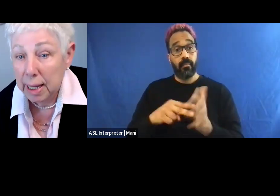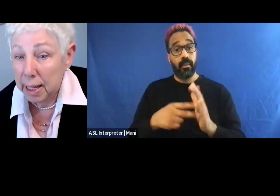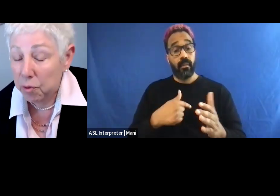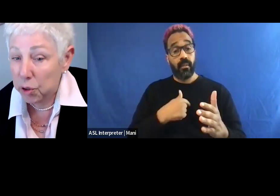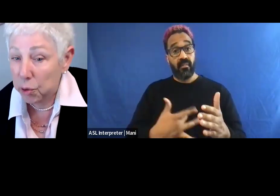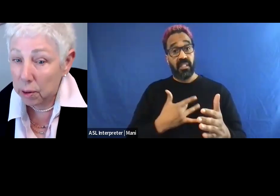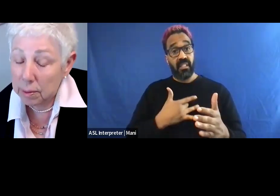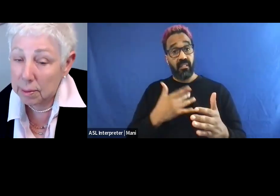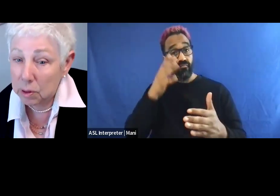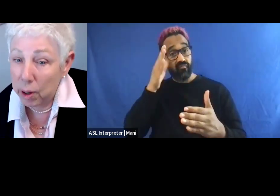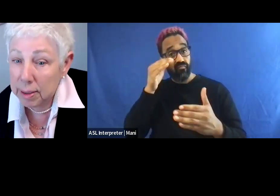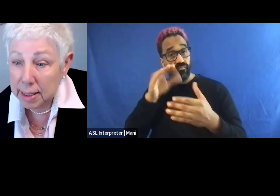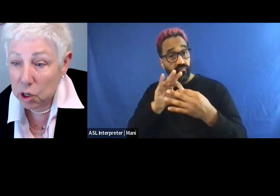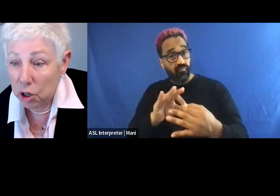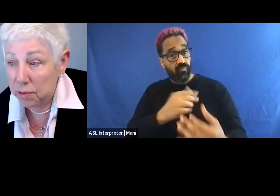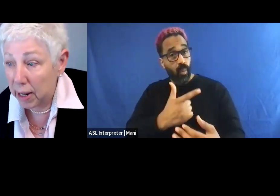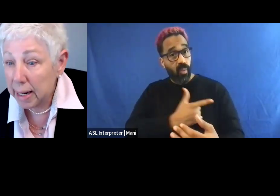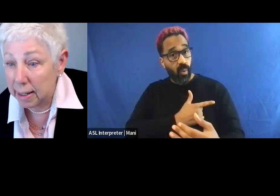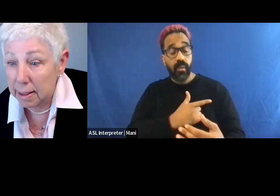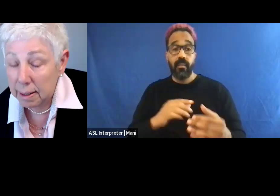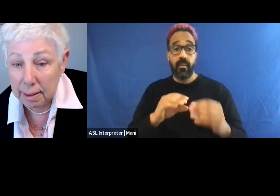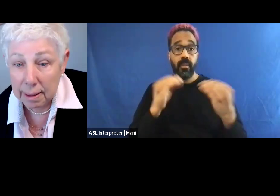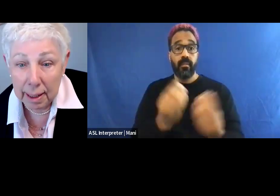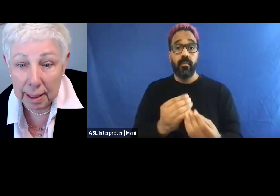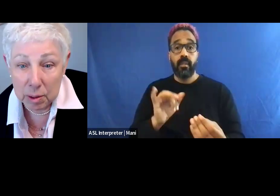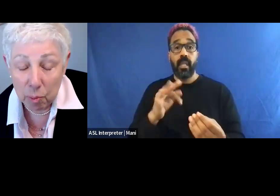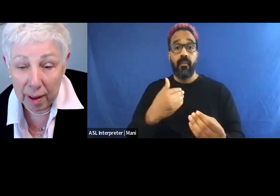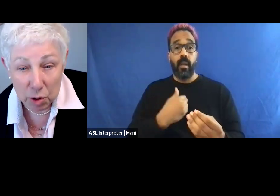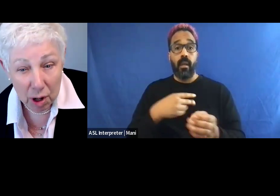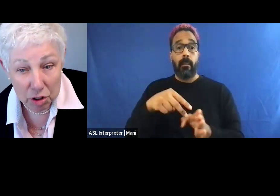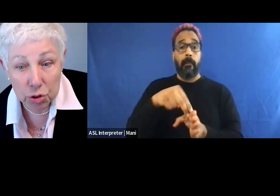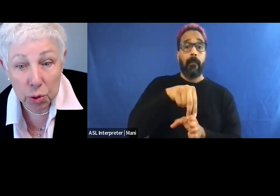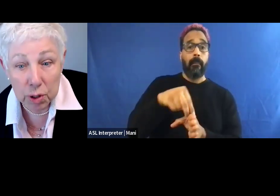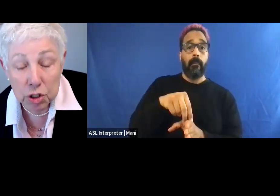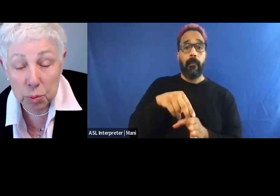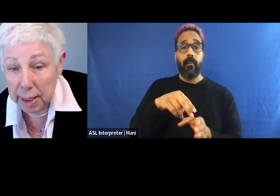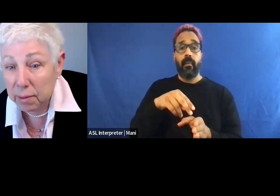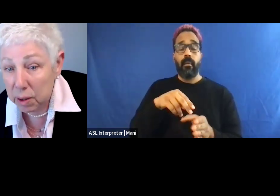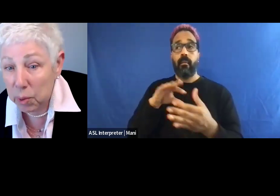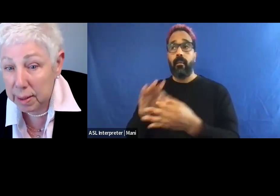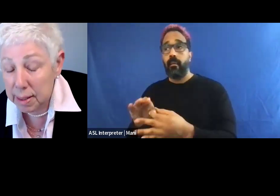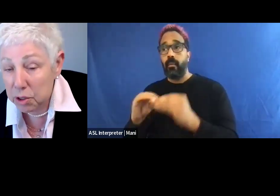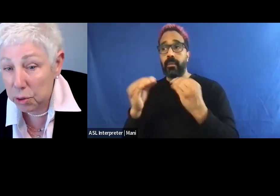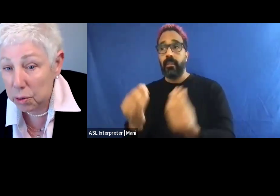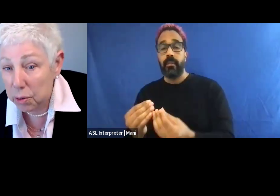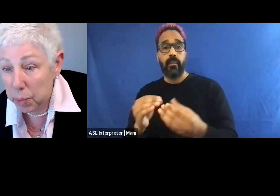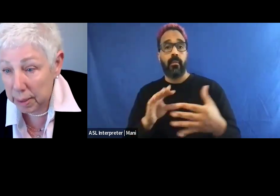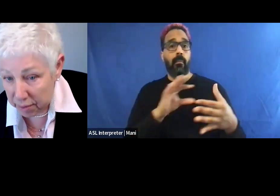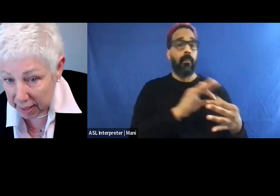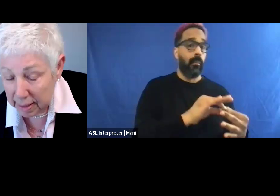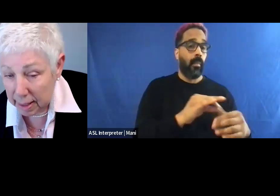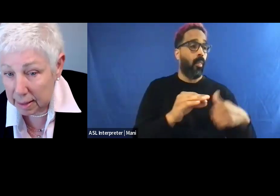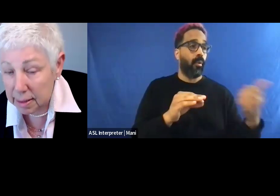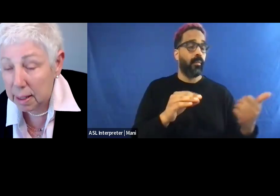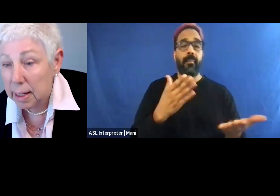organization. If your loyalties are divided and you're not sure that you believe in what the center